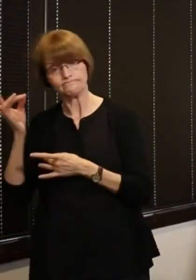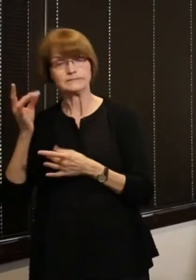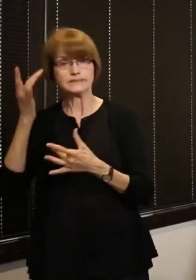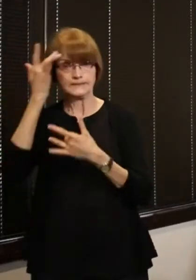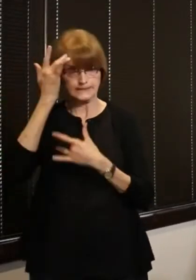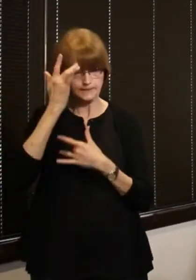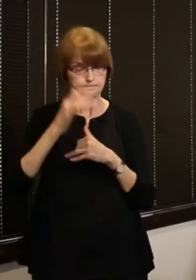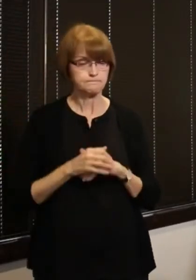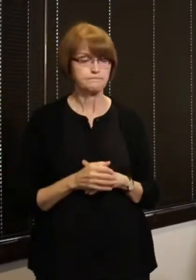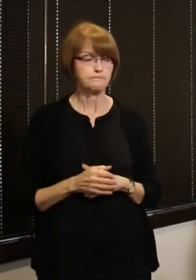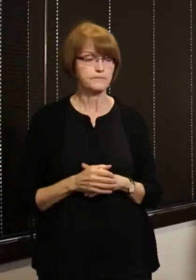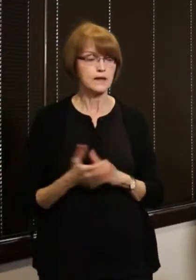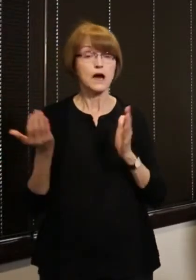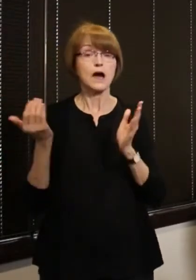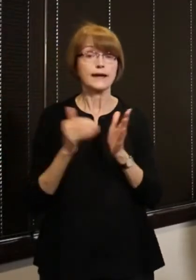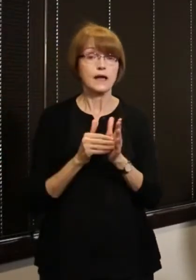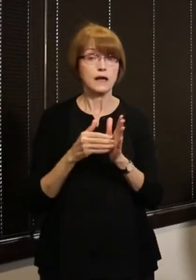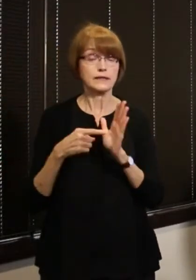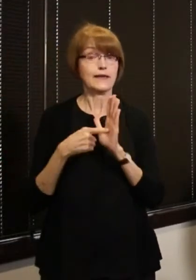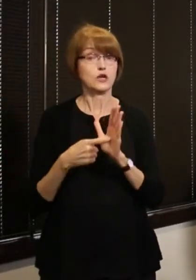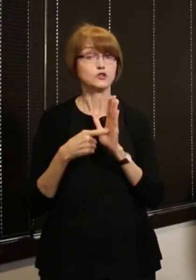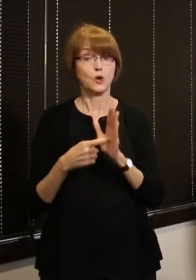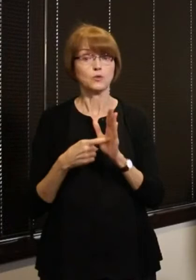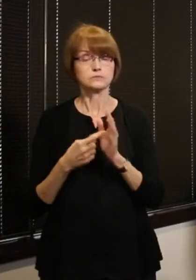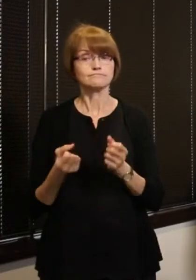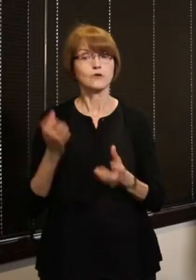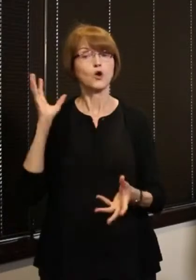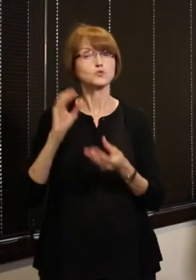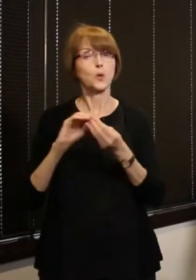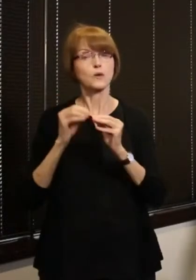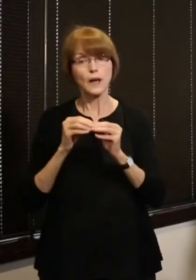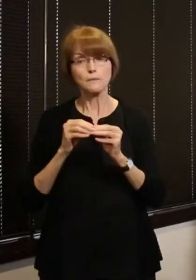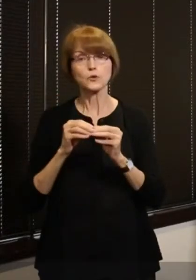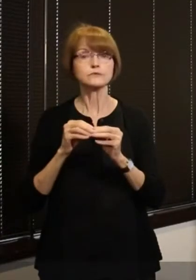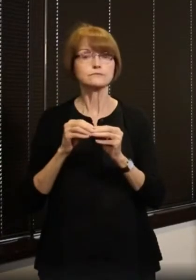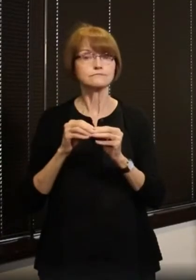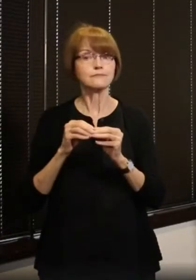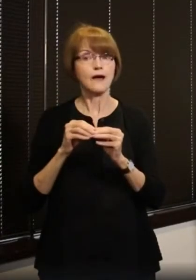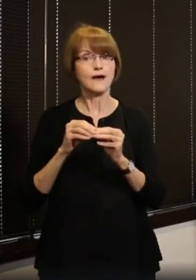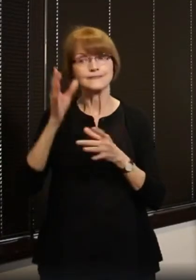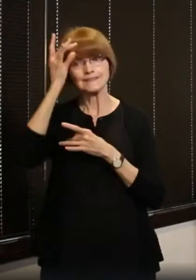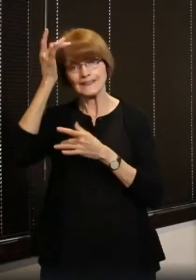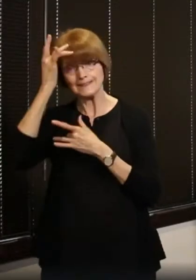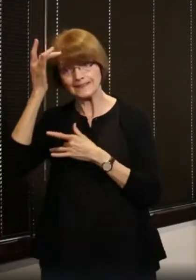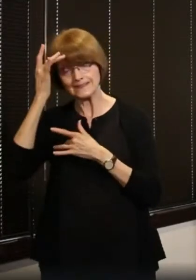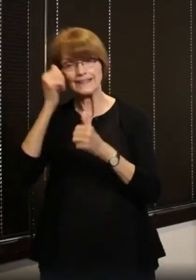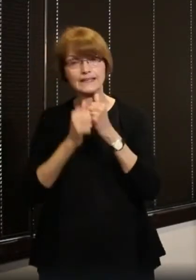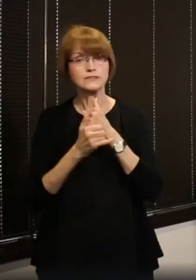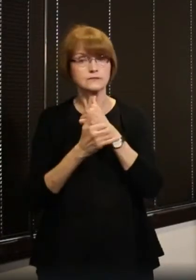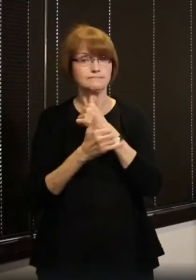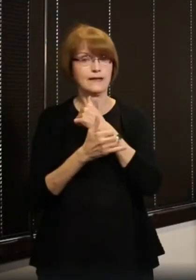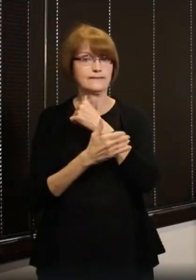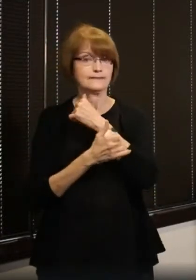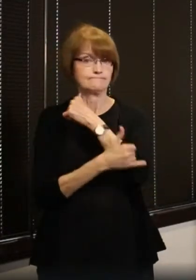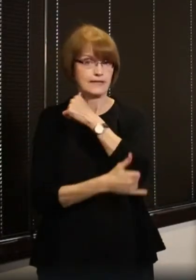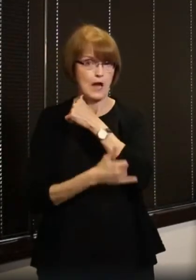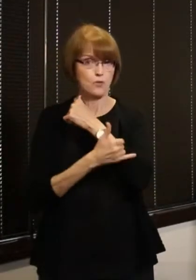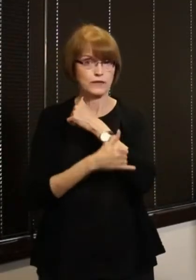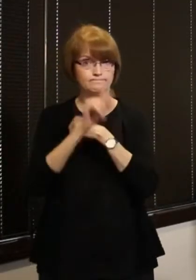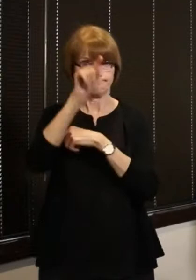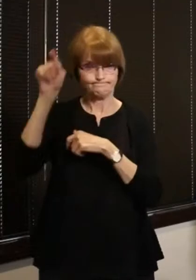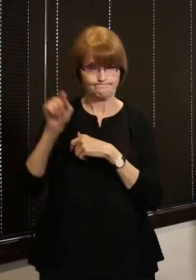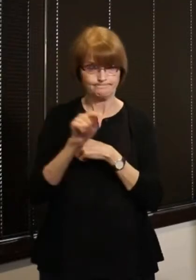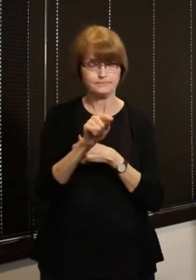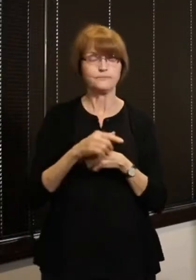And again, this shows our case counts at all of our county levels throughout the statistical area. And all